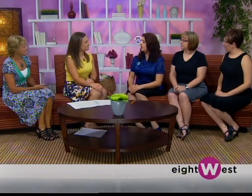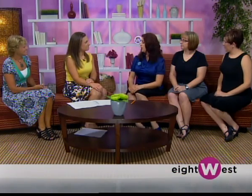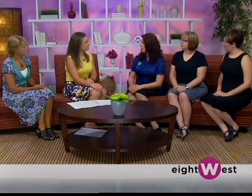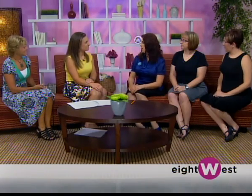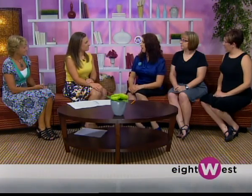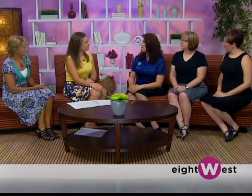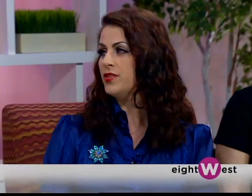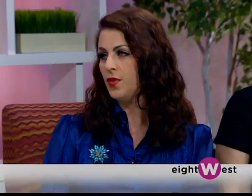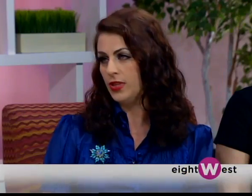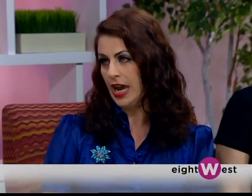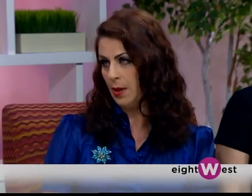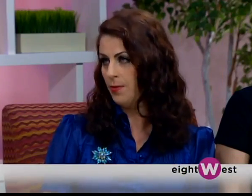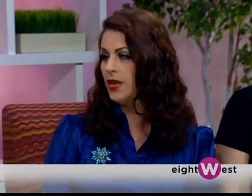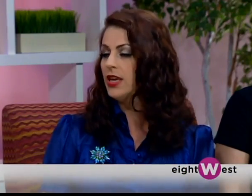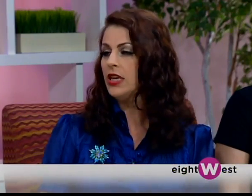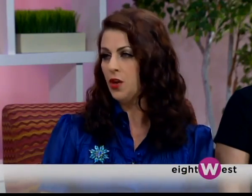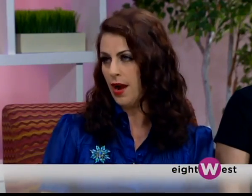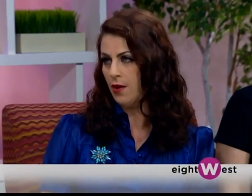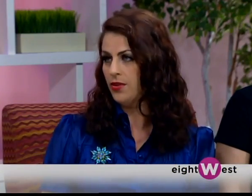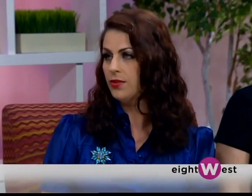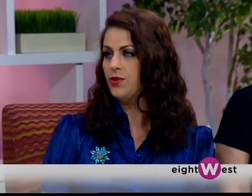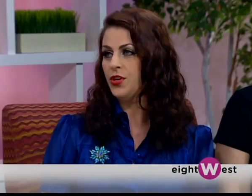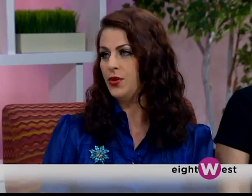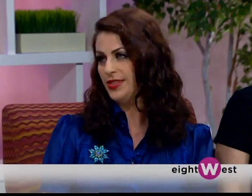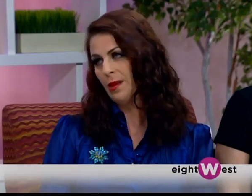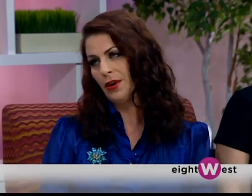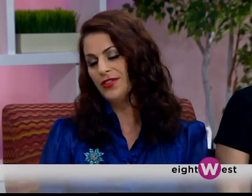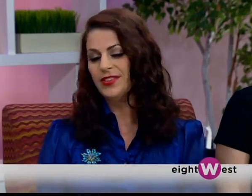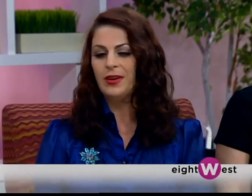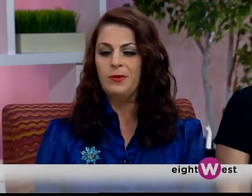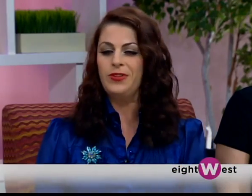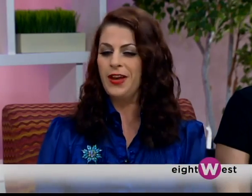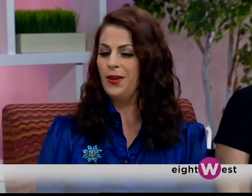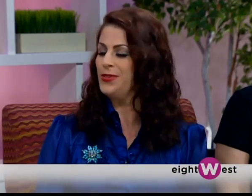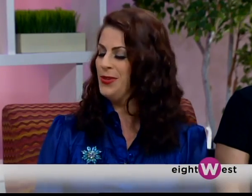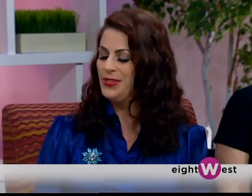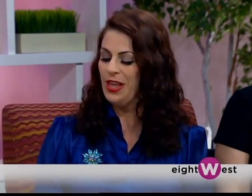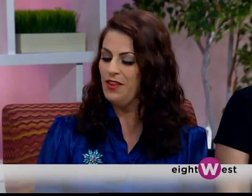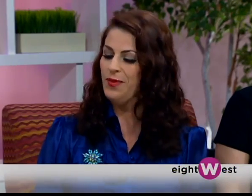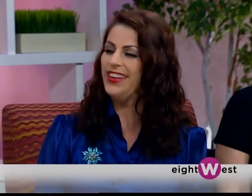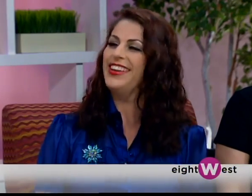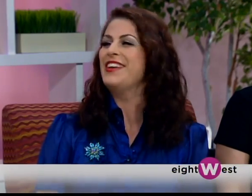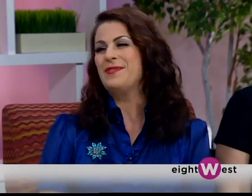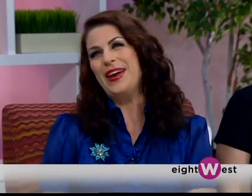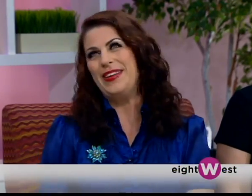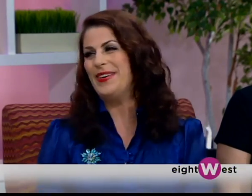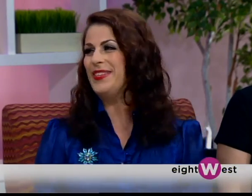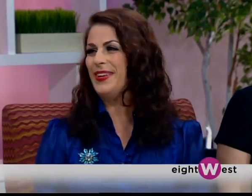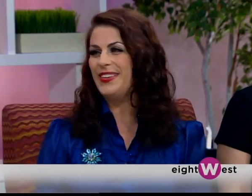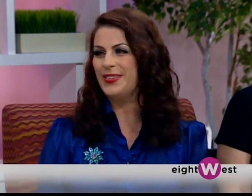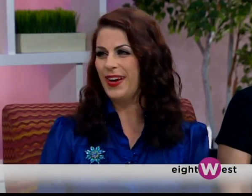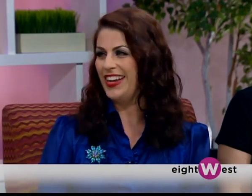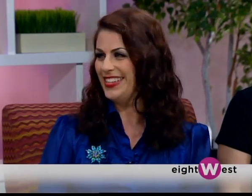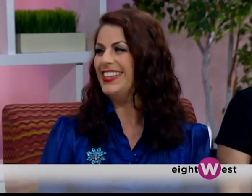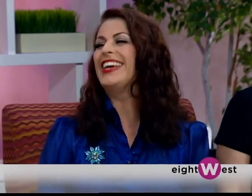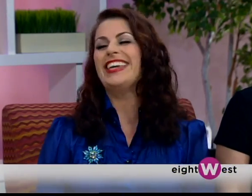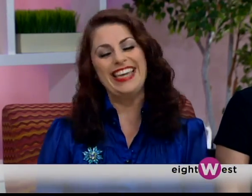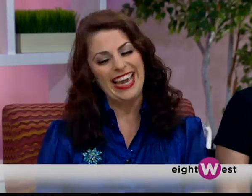2-year program. It's full-time, year-round, which includes summers, which not all students love, but we do, so it's Gets great. you through there quicker.